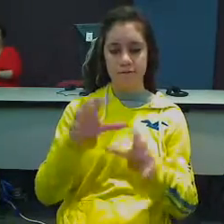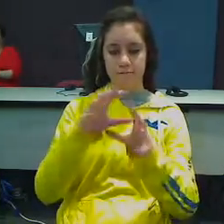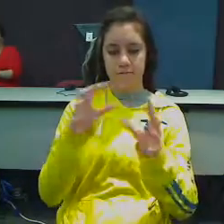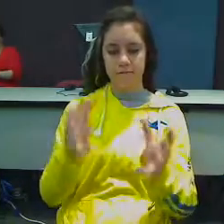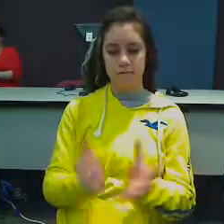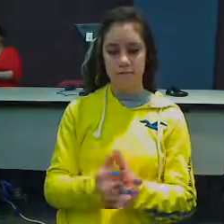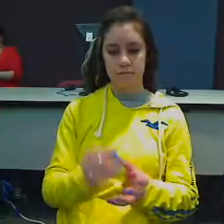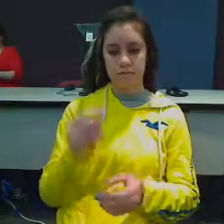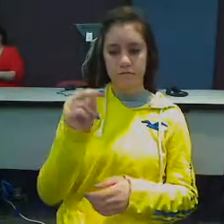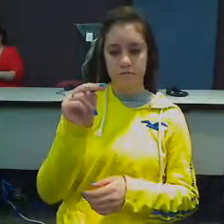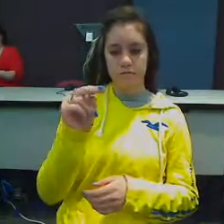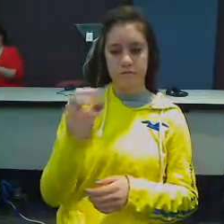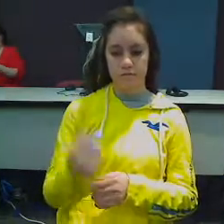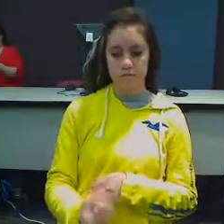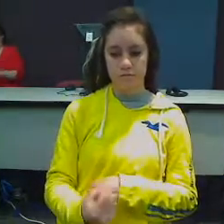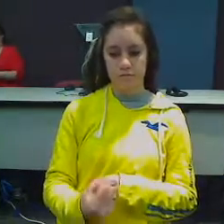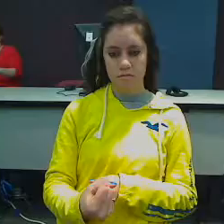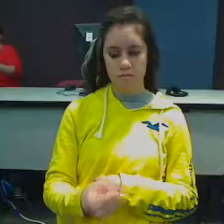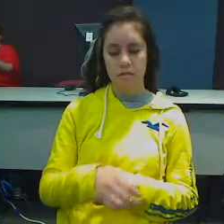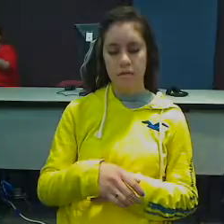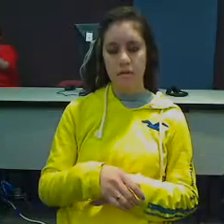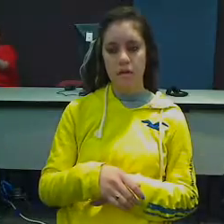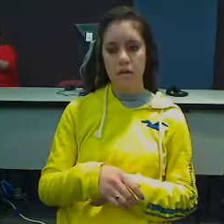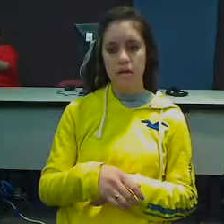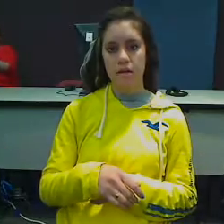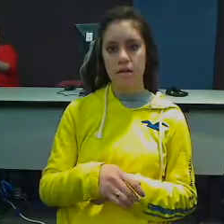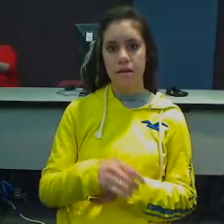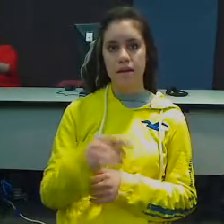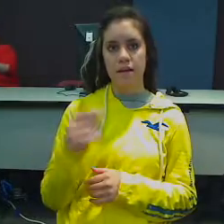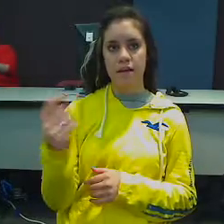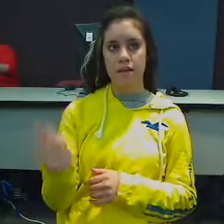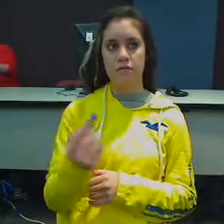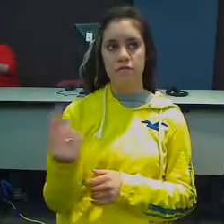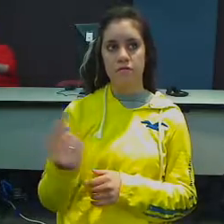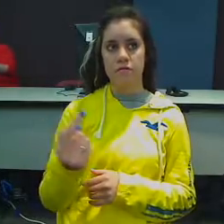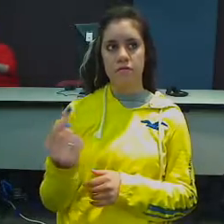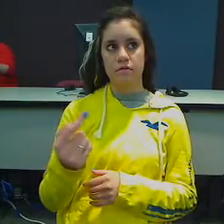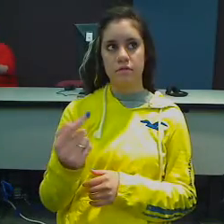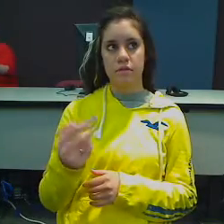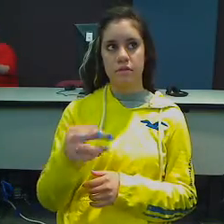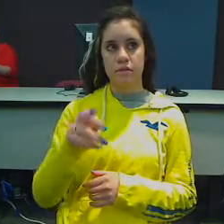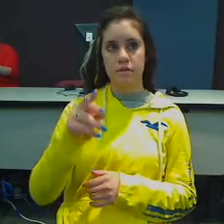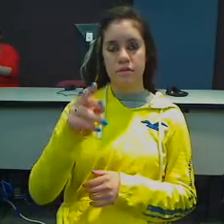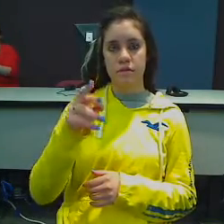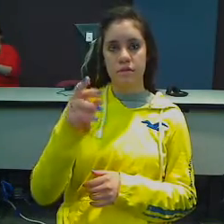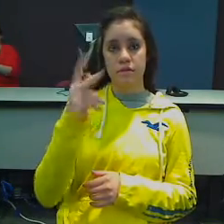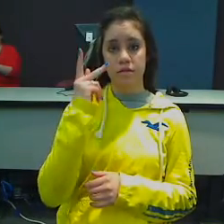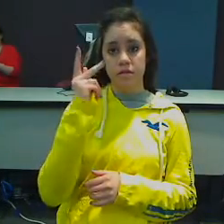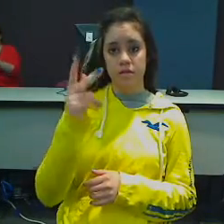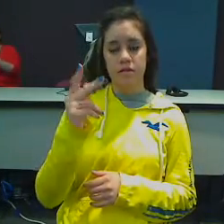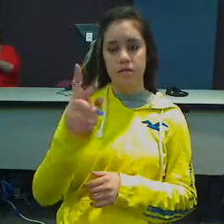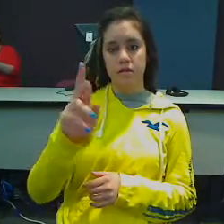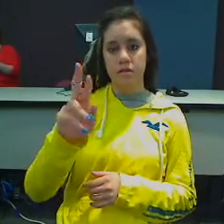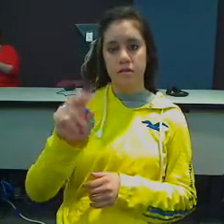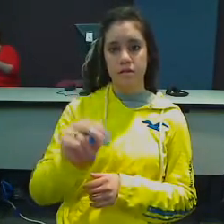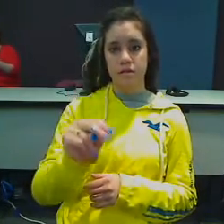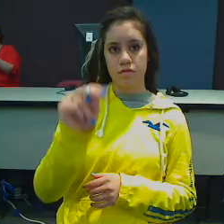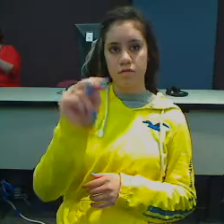these as the same location. So we have two reference points then, the north and south pole,